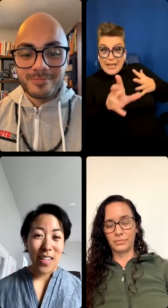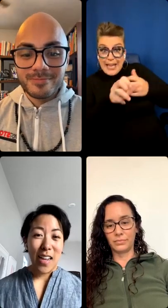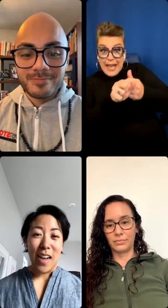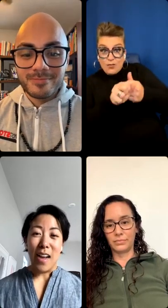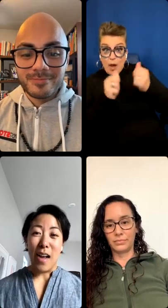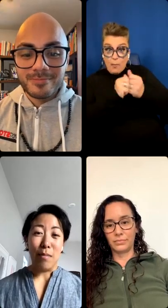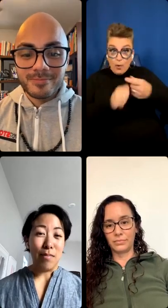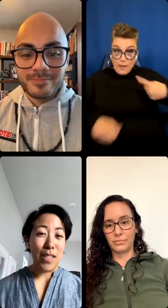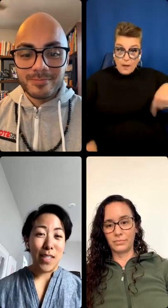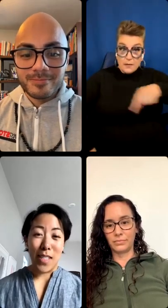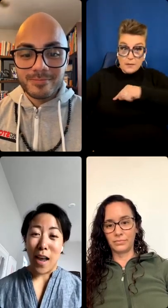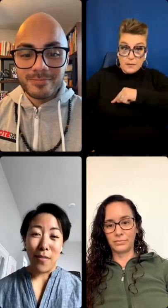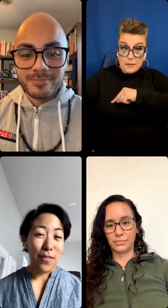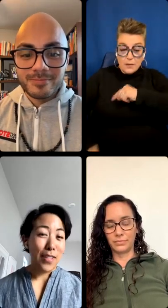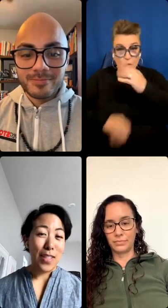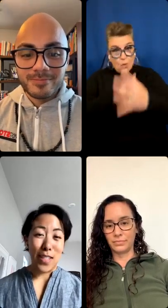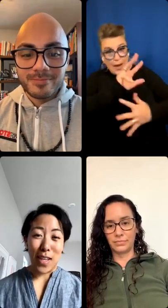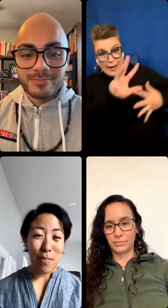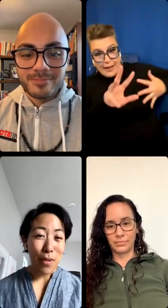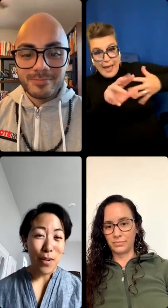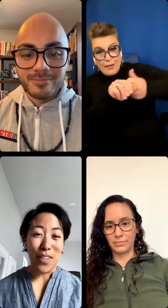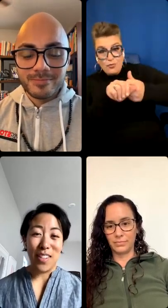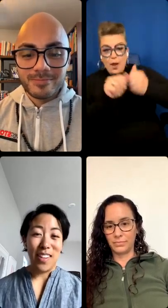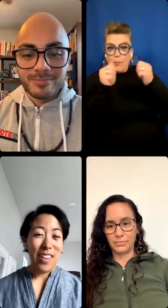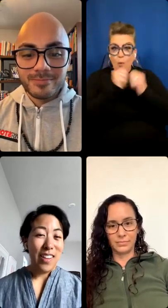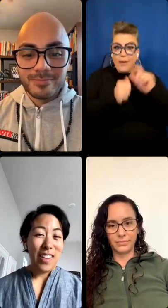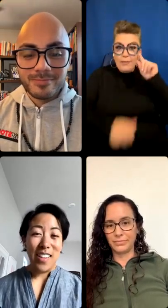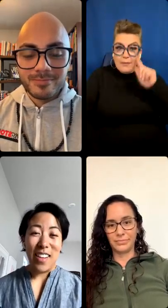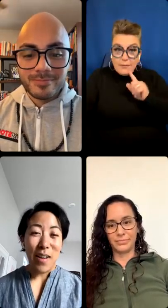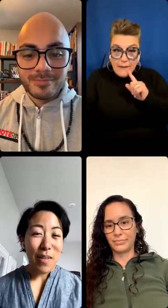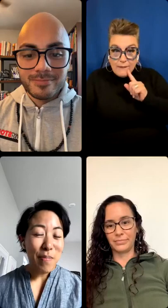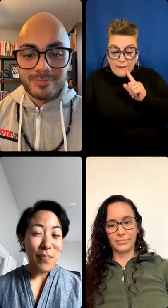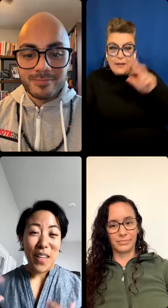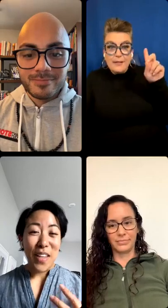what deaf, disabled,